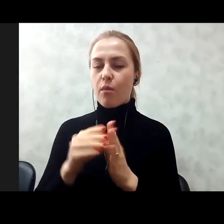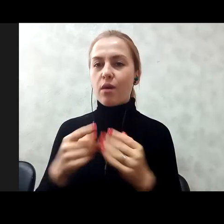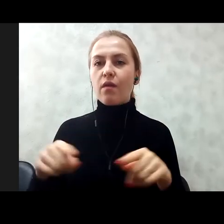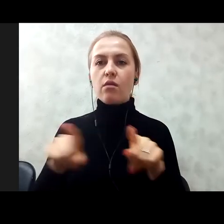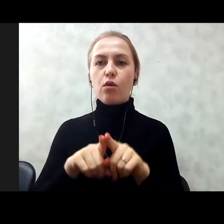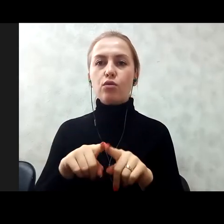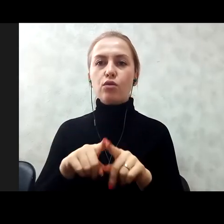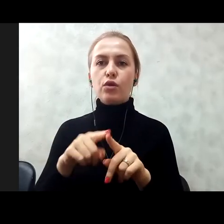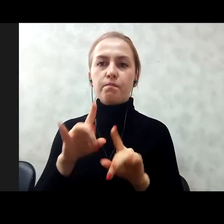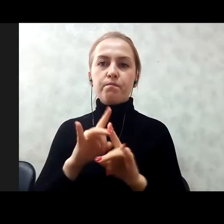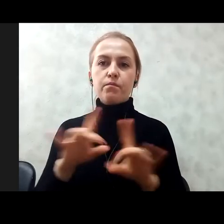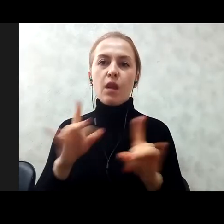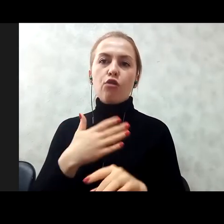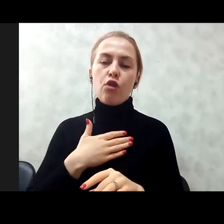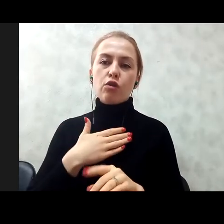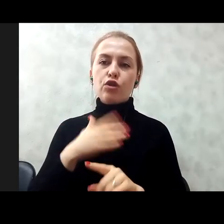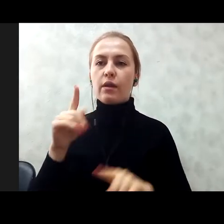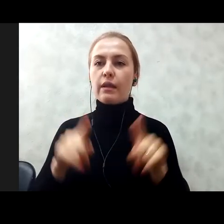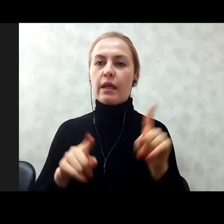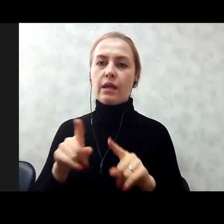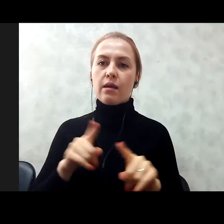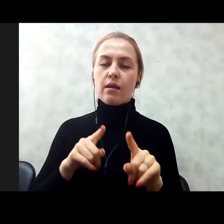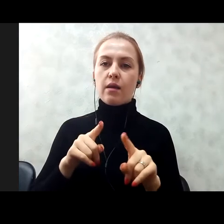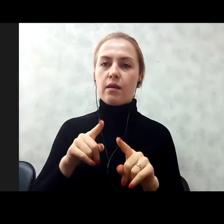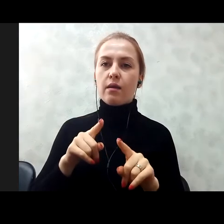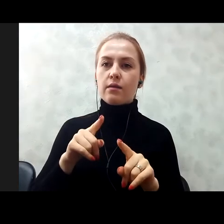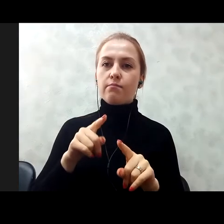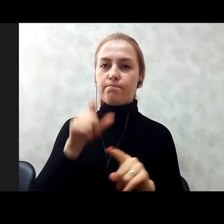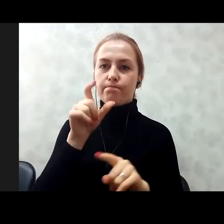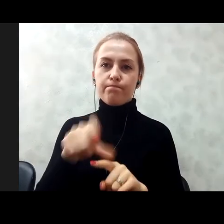that these were probably some of the most difficult elections in Ukraine.